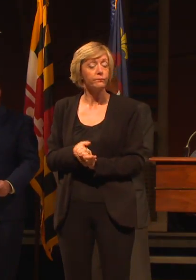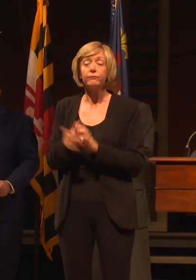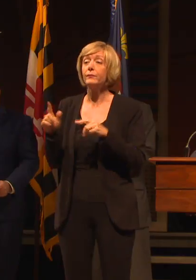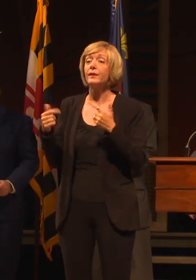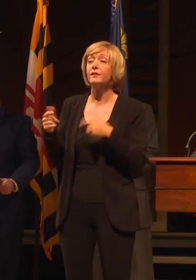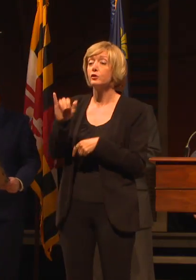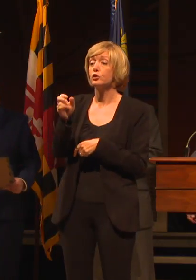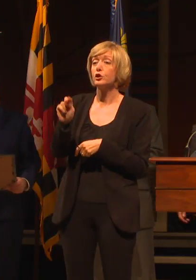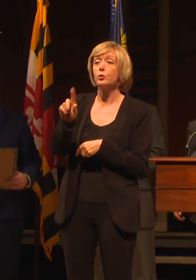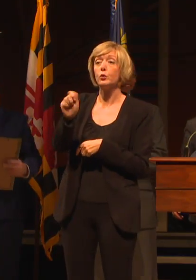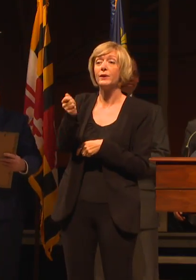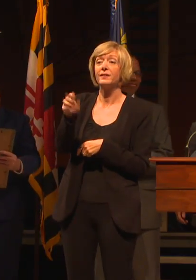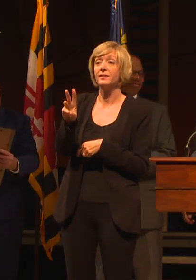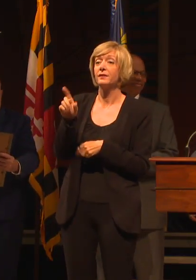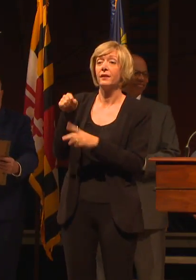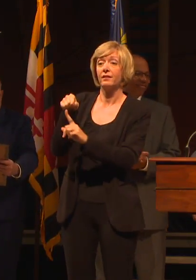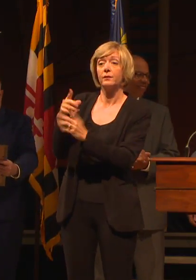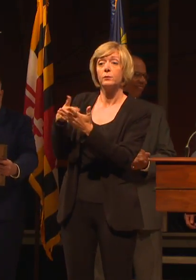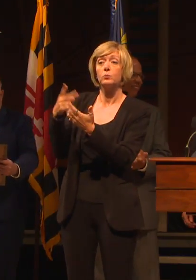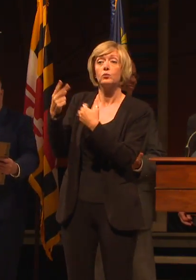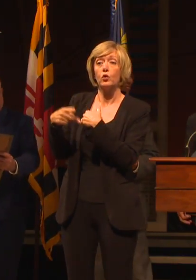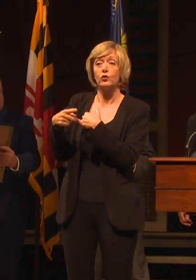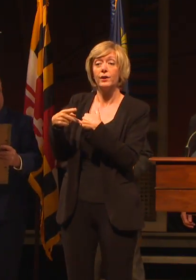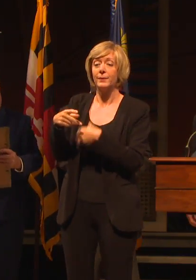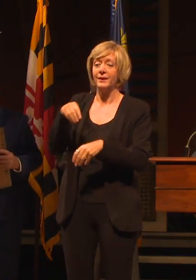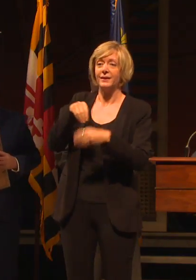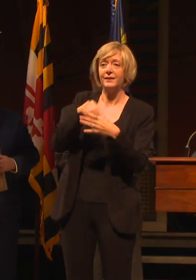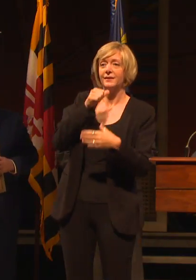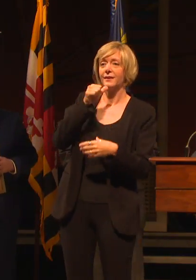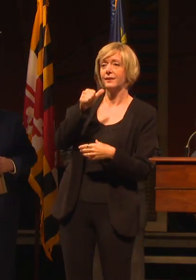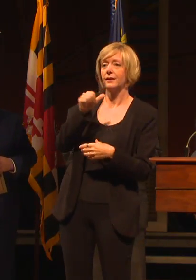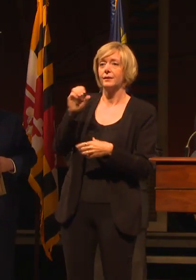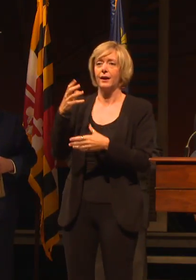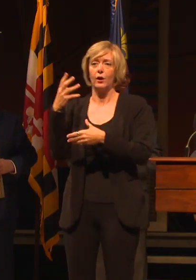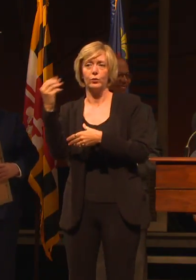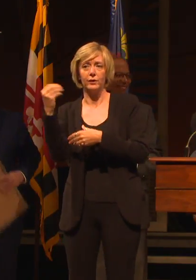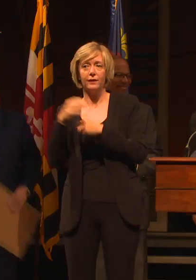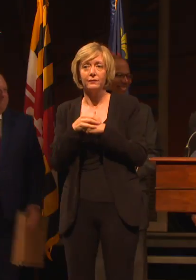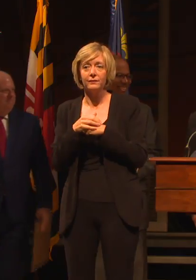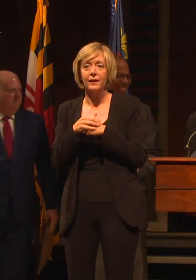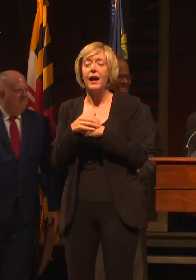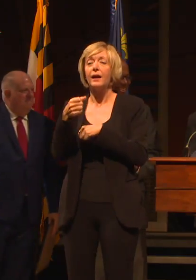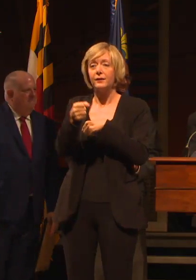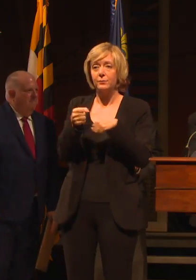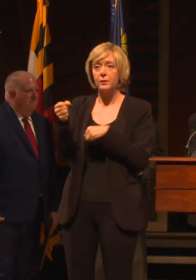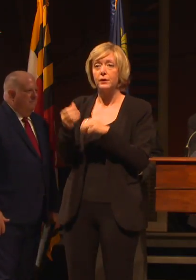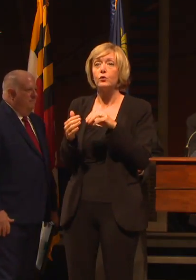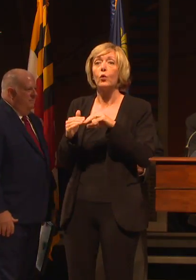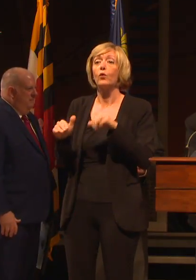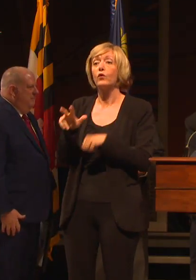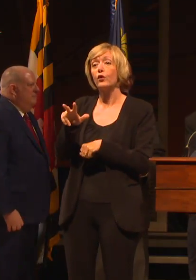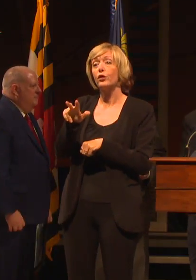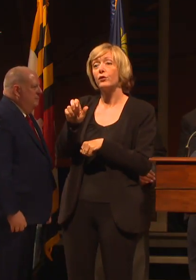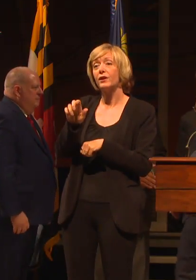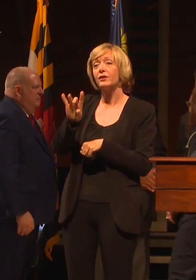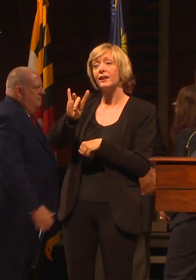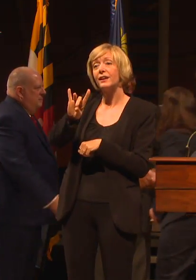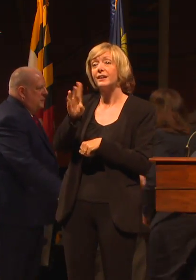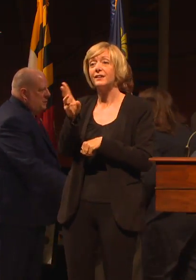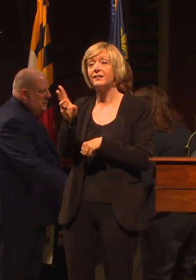Since January 2016, Montgomery County Inside Not Outside Initiative has placed more than